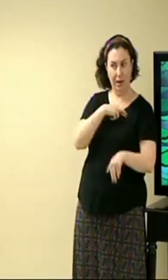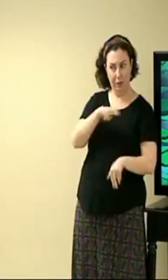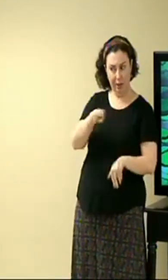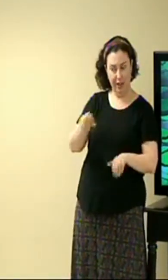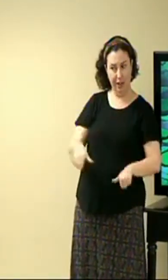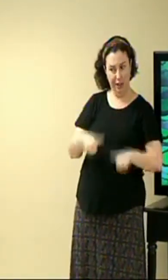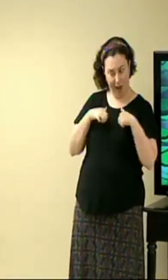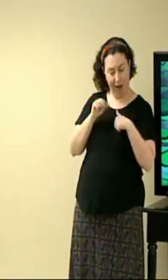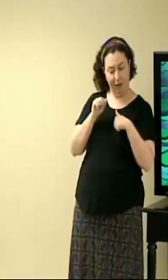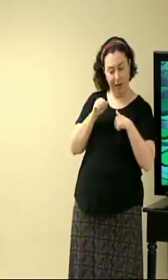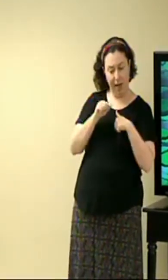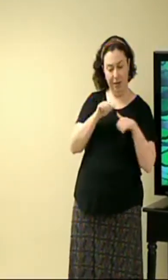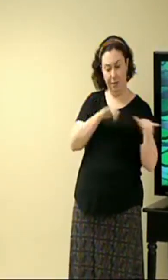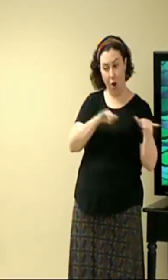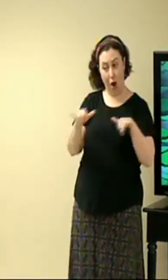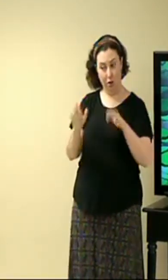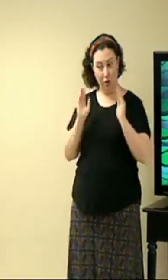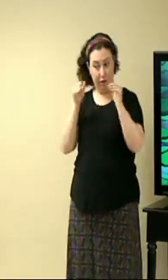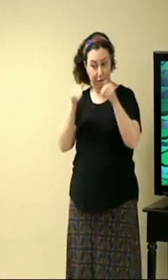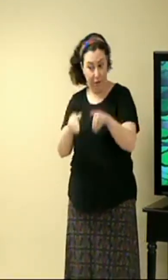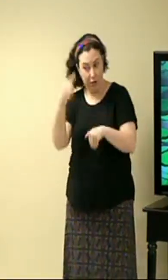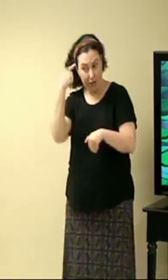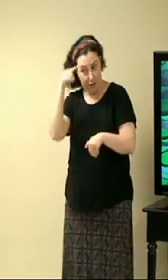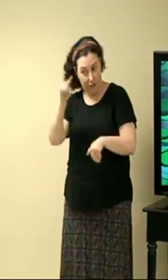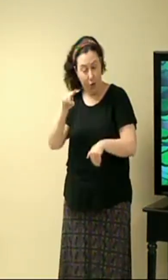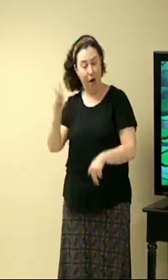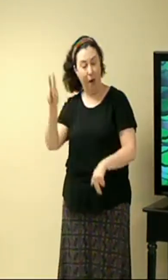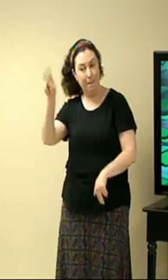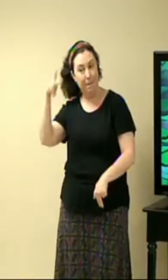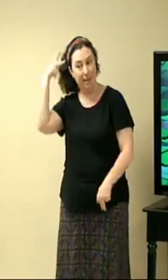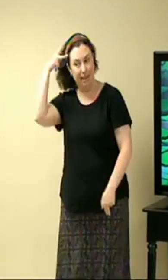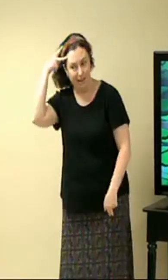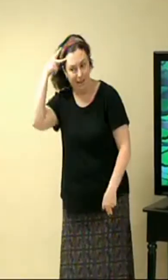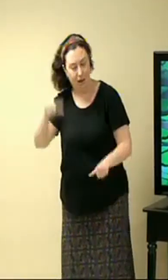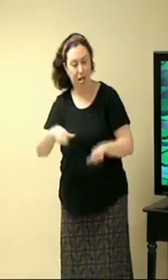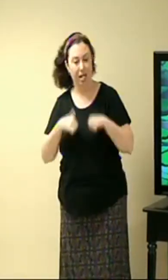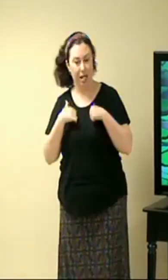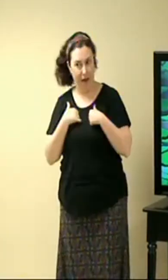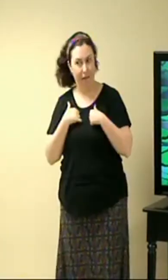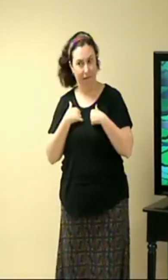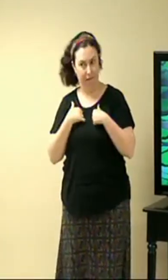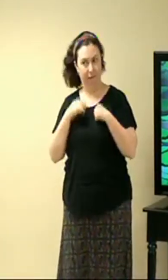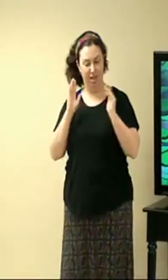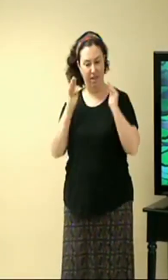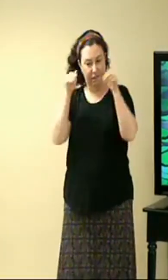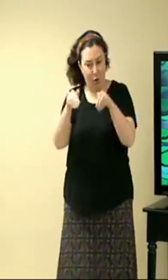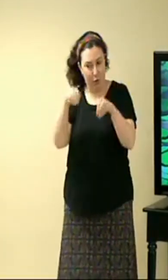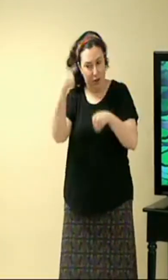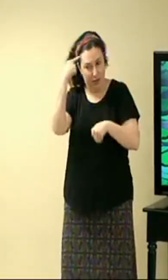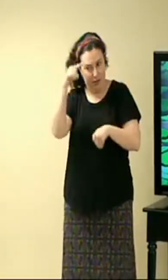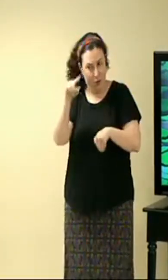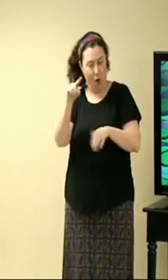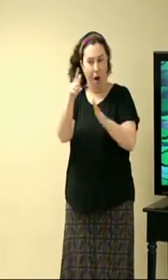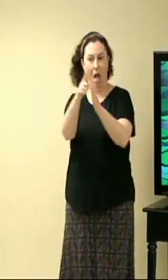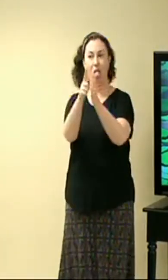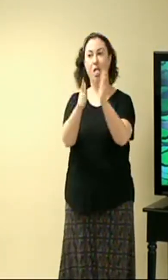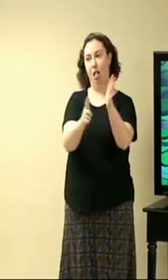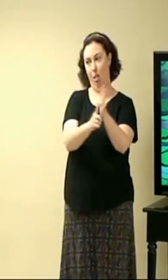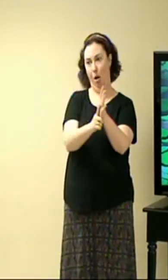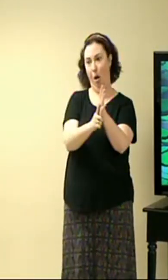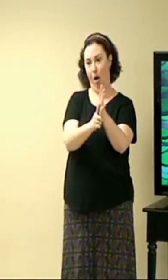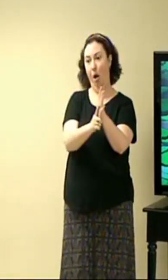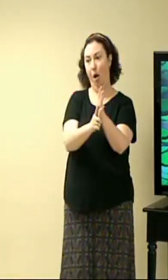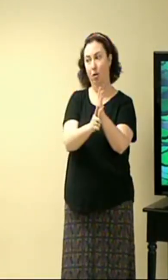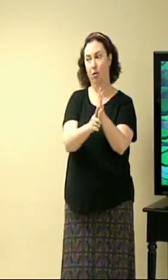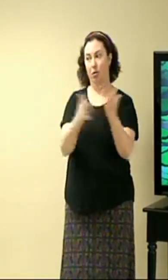also the focal point for political life, and it was the focal point for the law. So as Jesus enters into this temple, he's doing